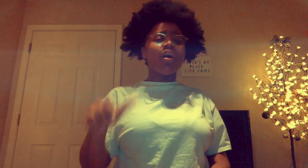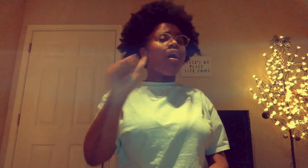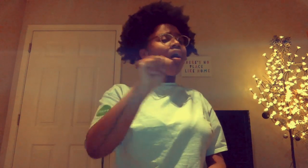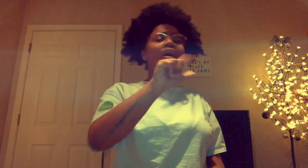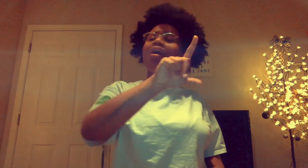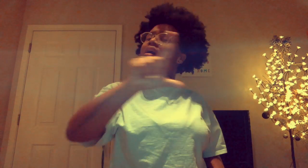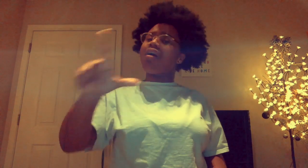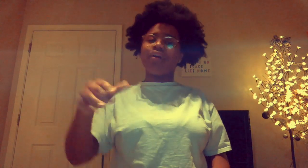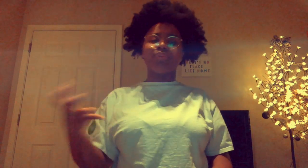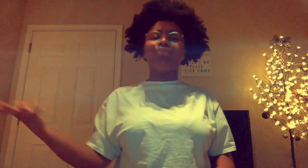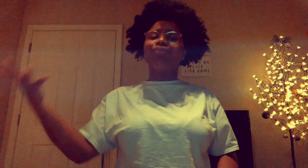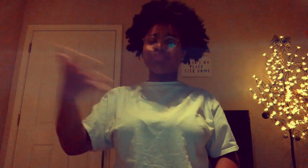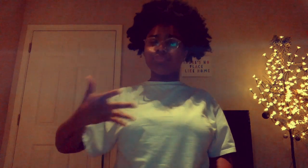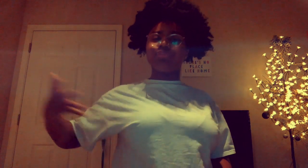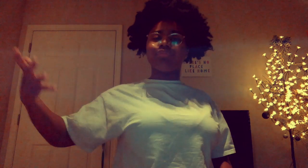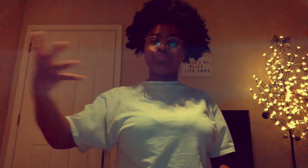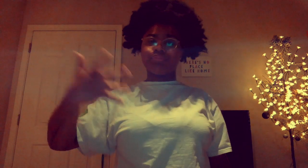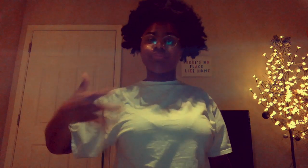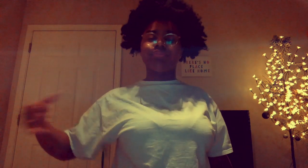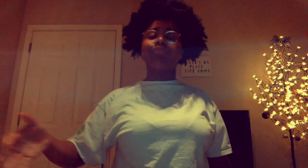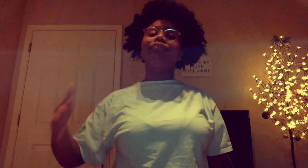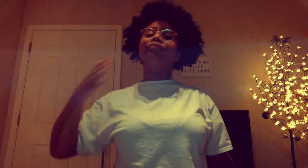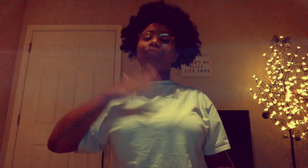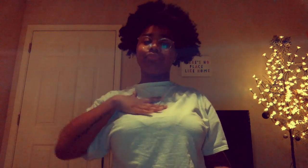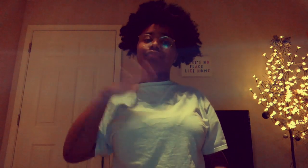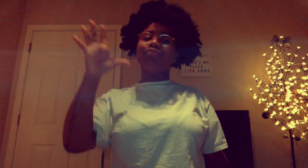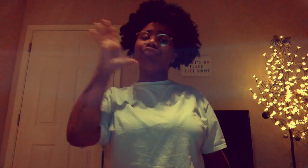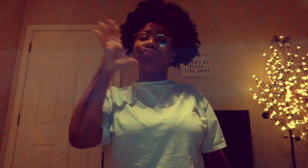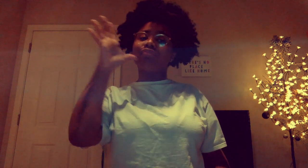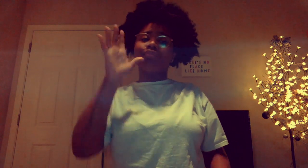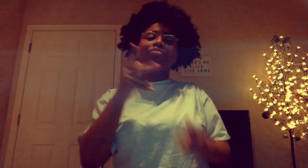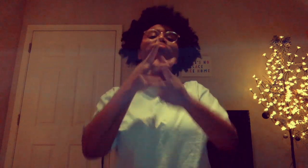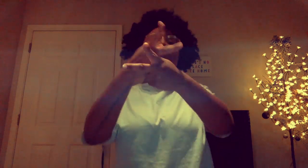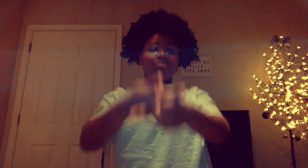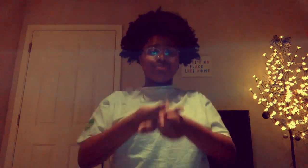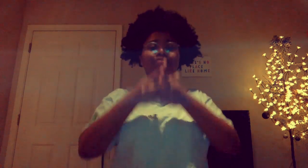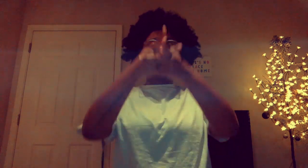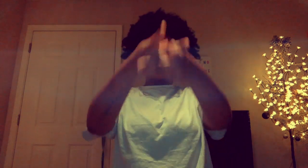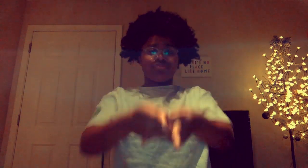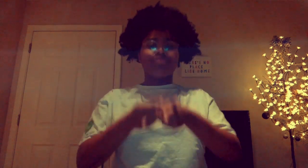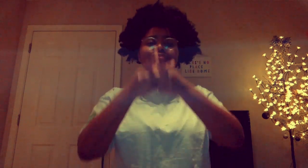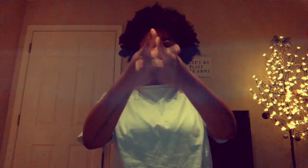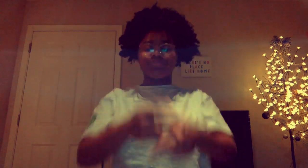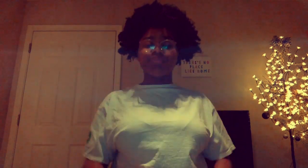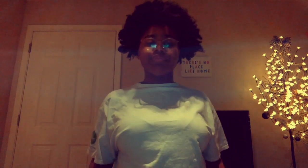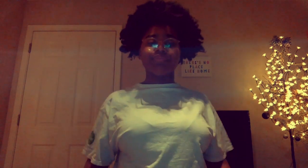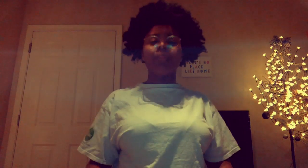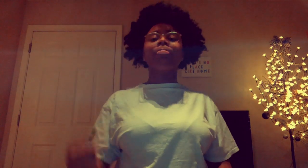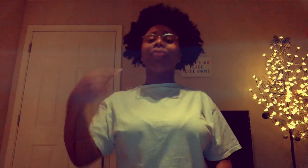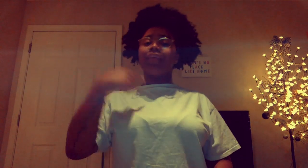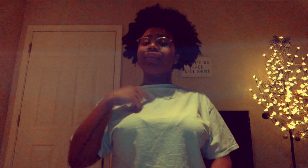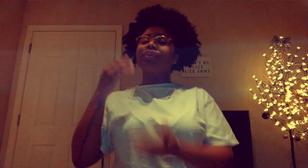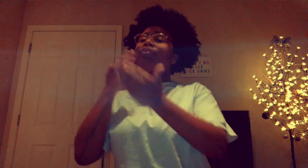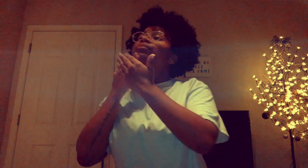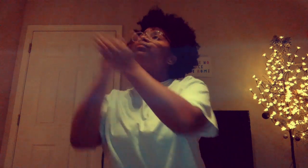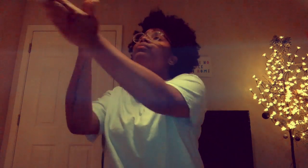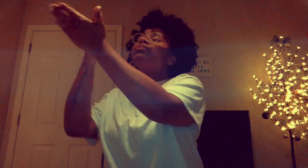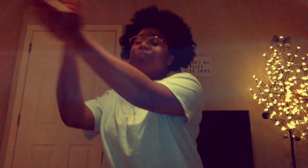All five of us, all of my cousins and my siblings, my mother took care of us. I am